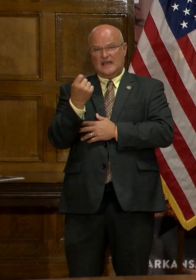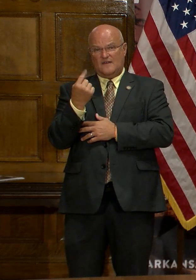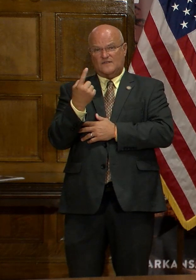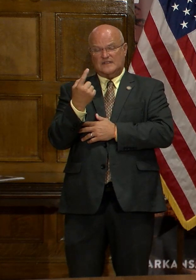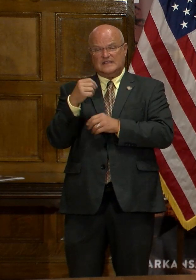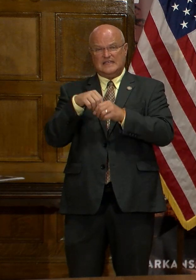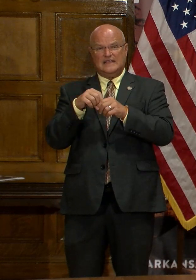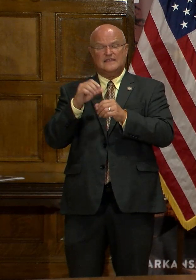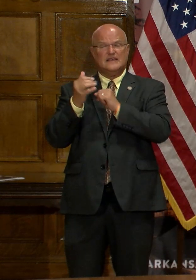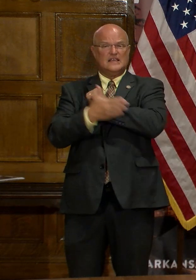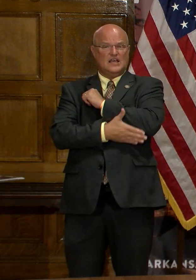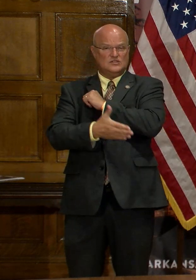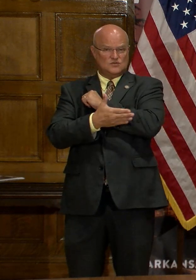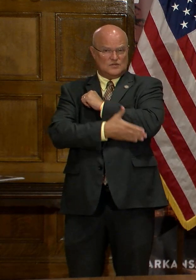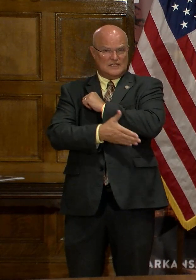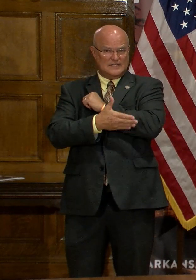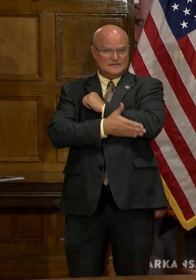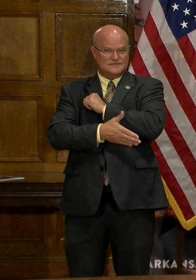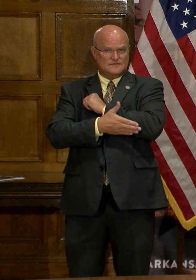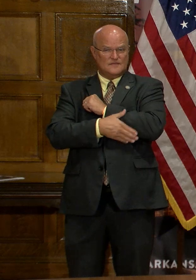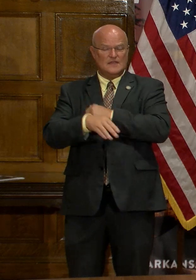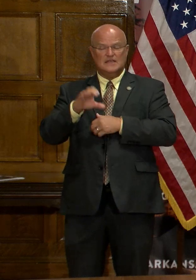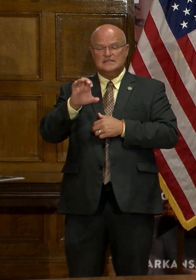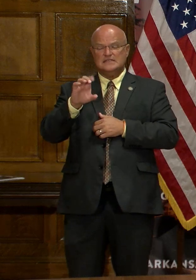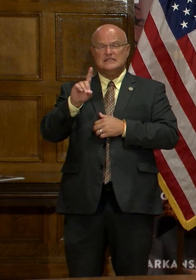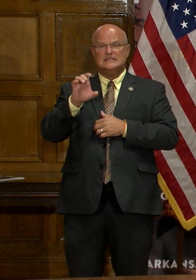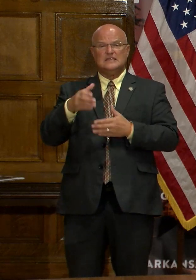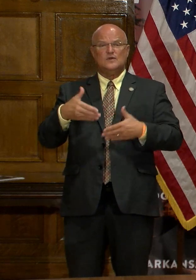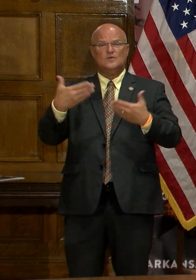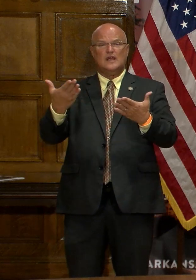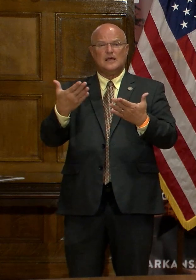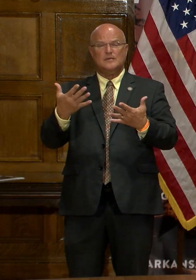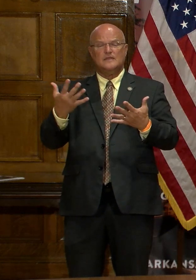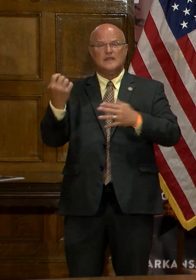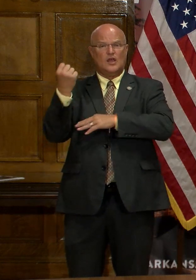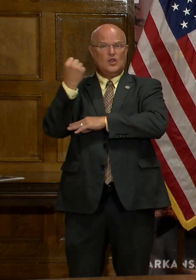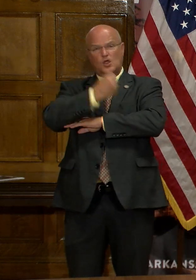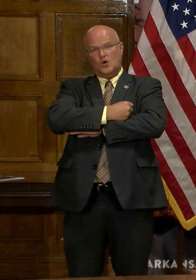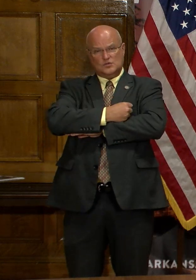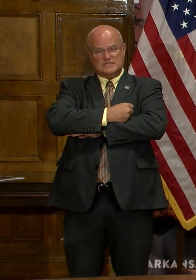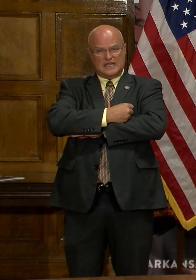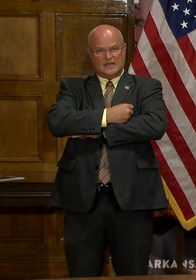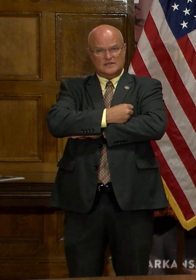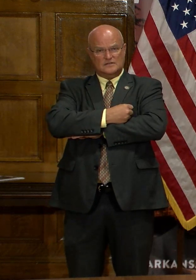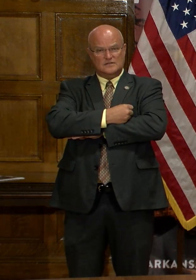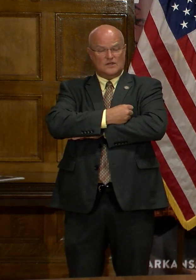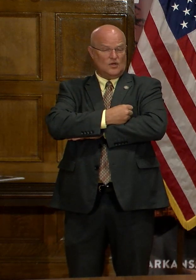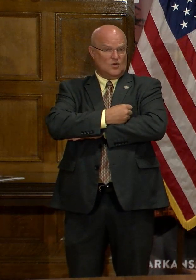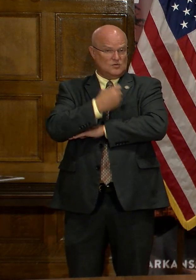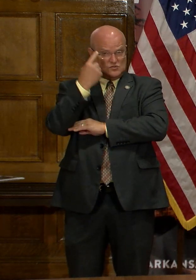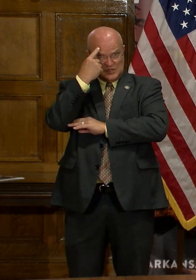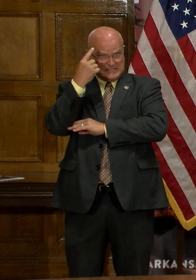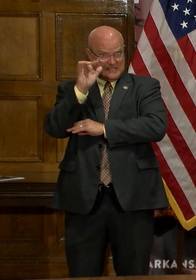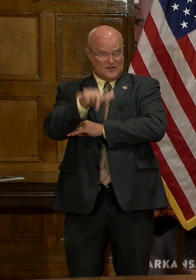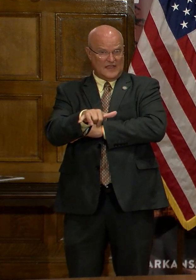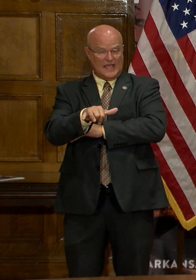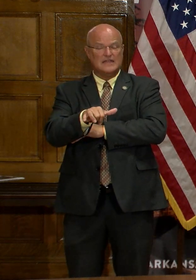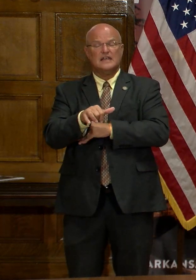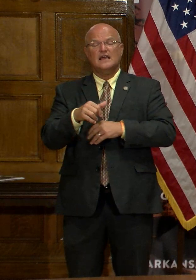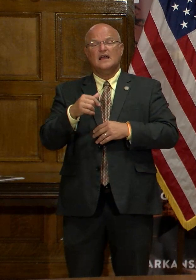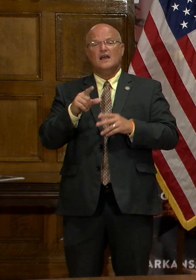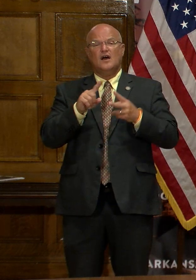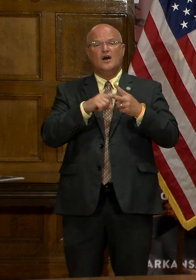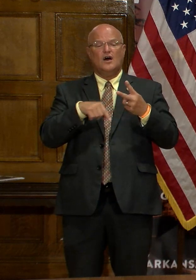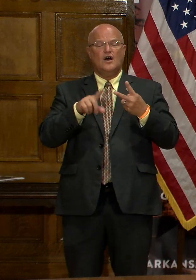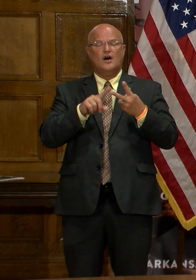new COVID cases. And the CDC is recommending that Arkansas close down bars. Would you consider this? We'd